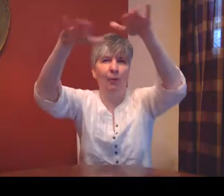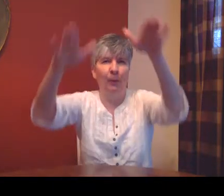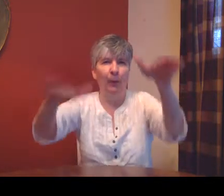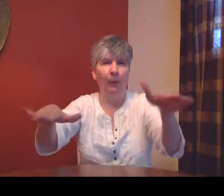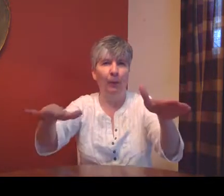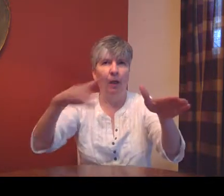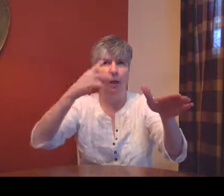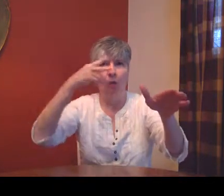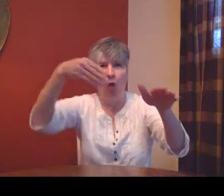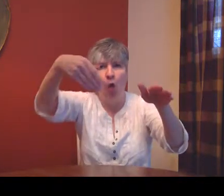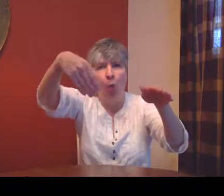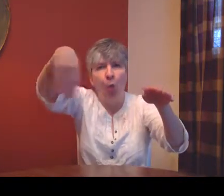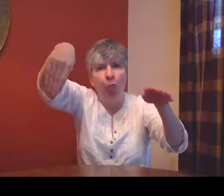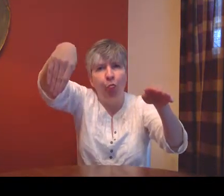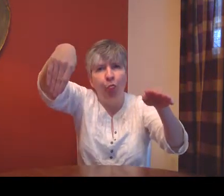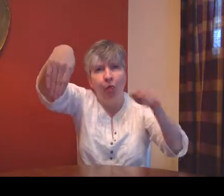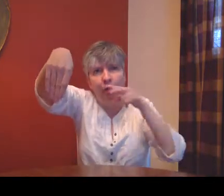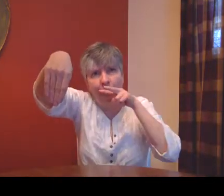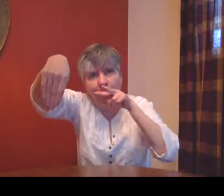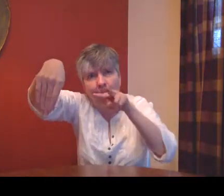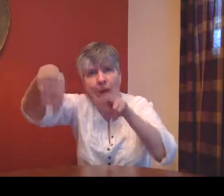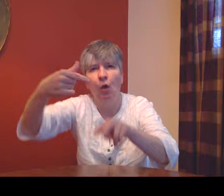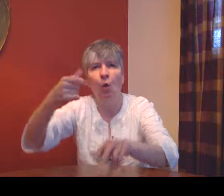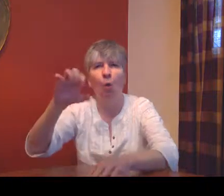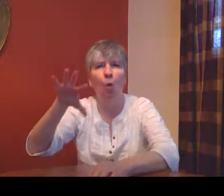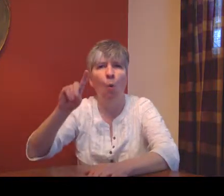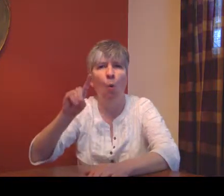and a cloth hanging down, and it was open.